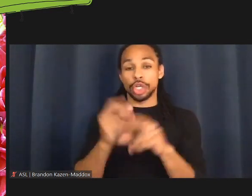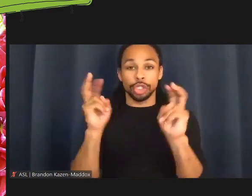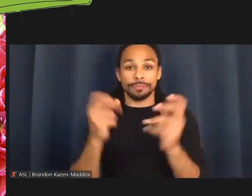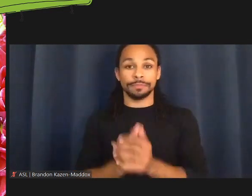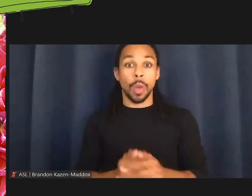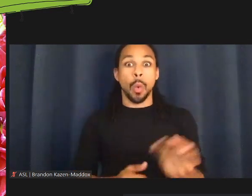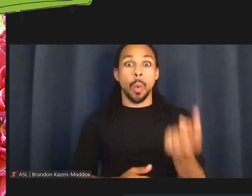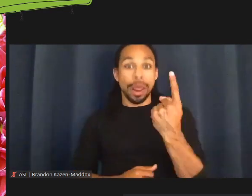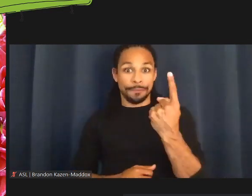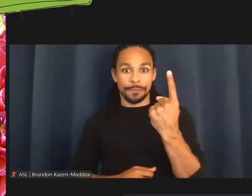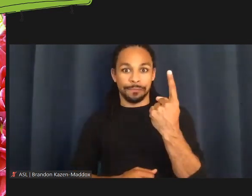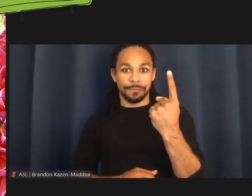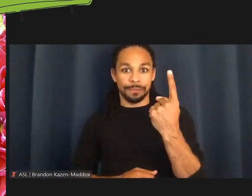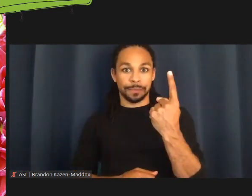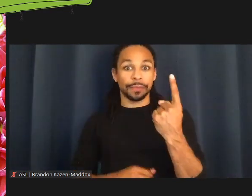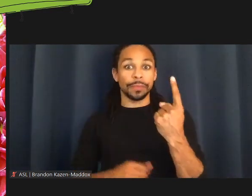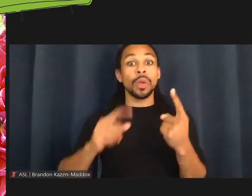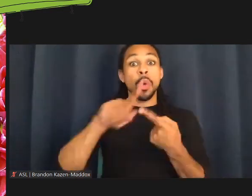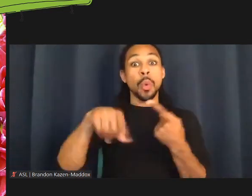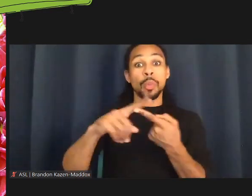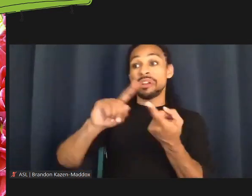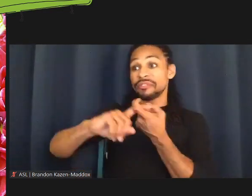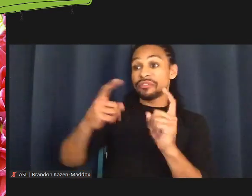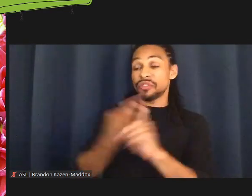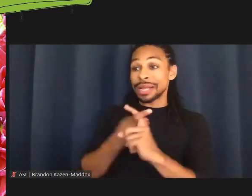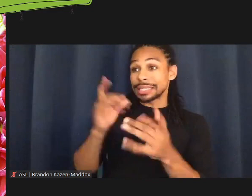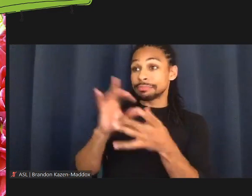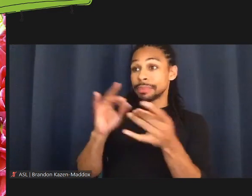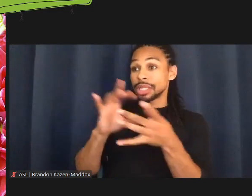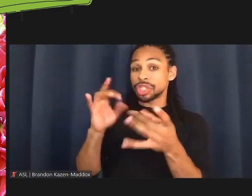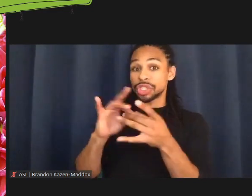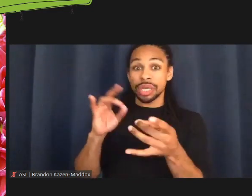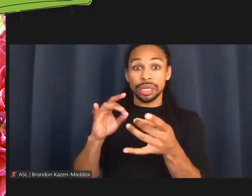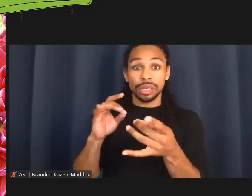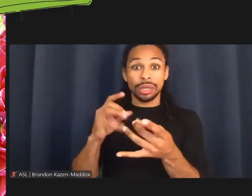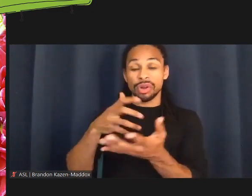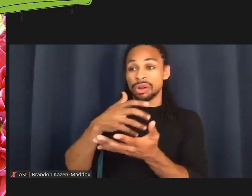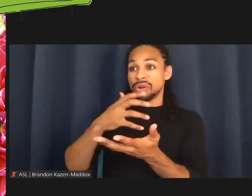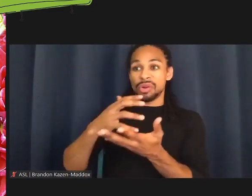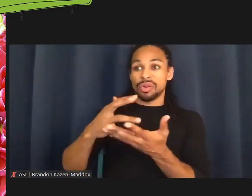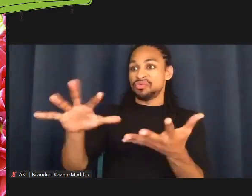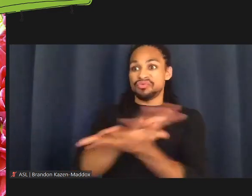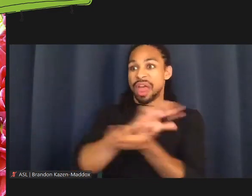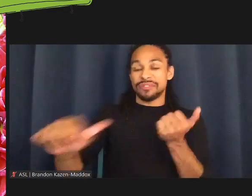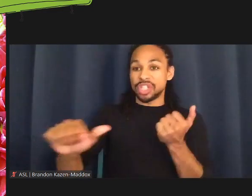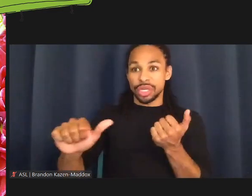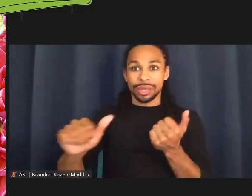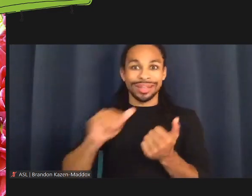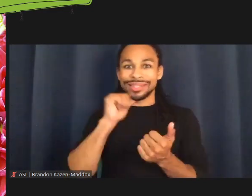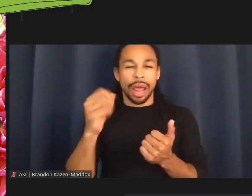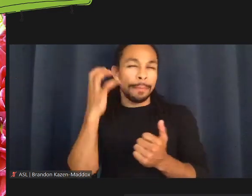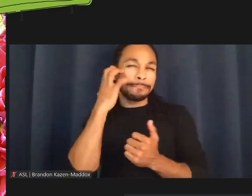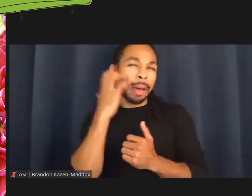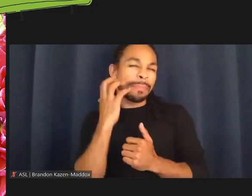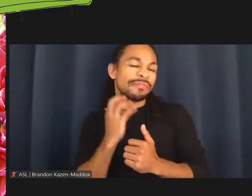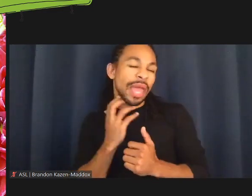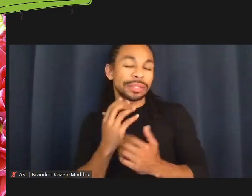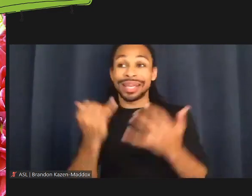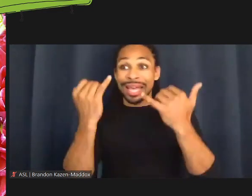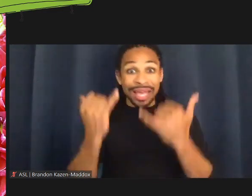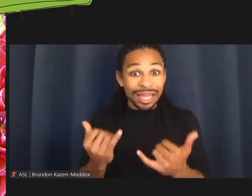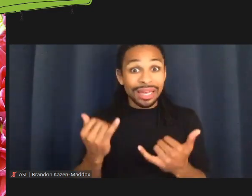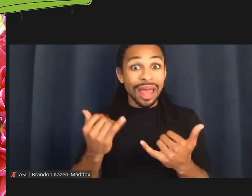1, when friends mention ravaging, it's not bumpy face. Now headlines lacquer our skin. Courtrooms